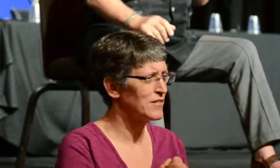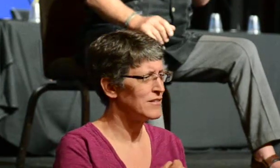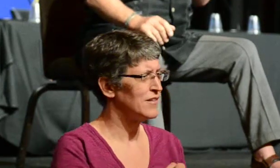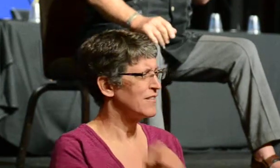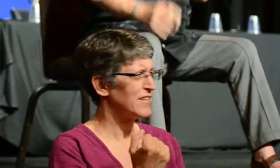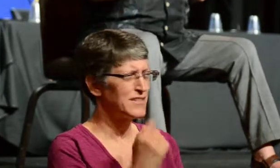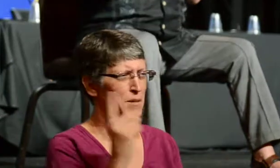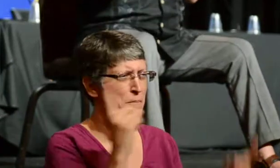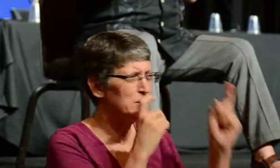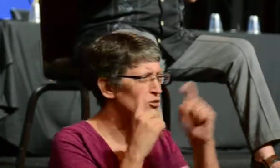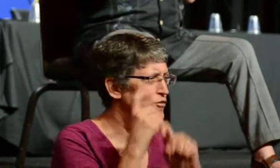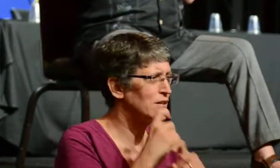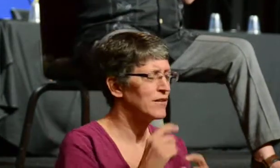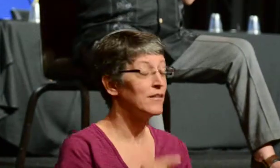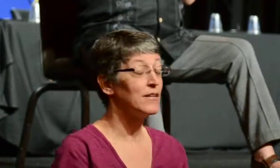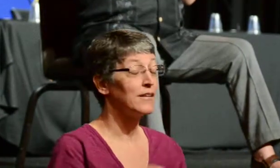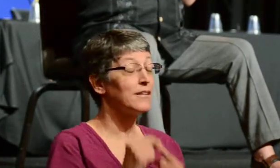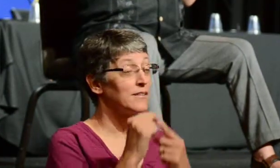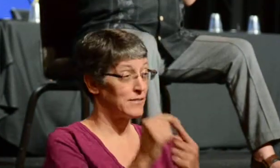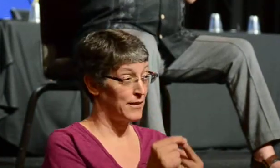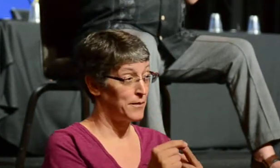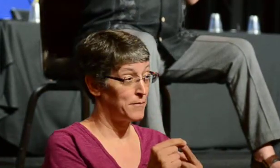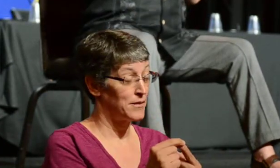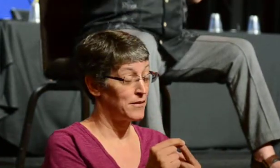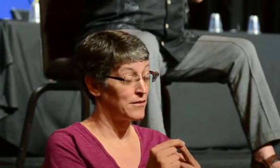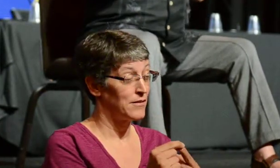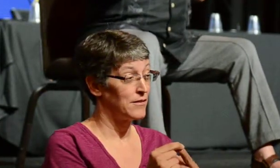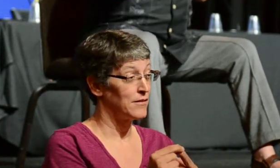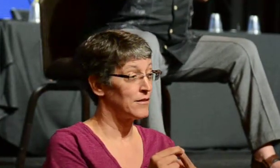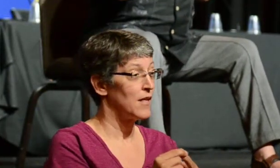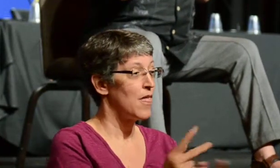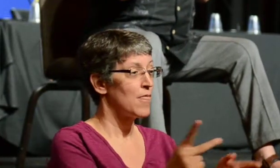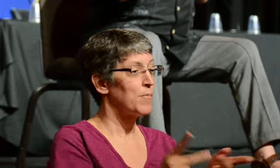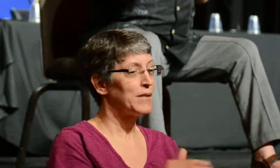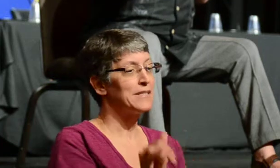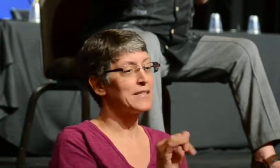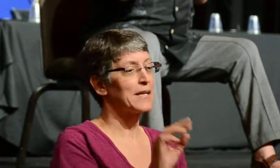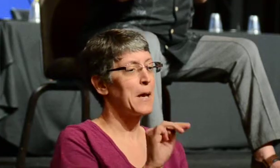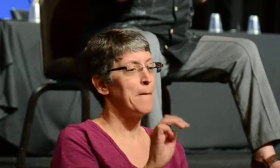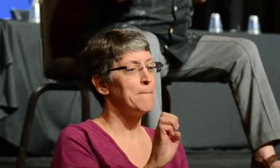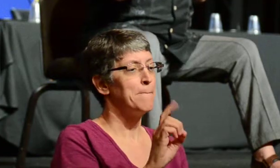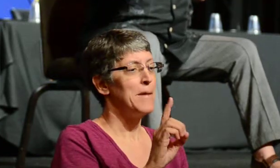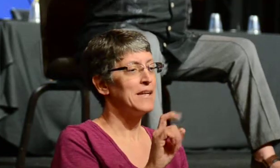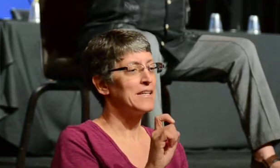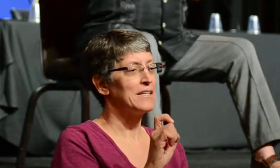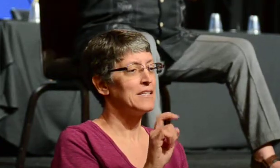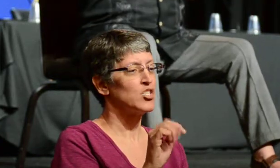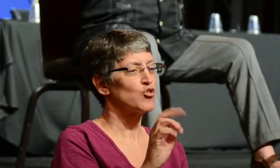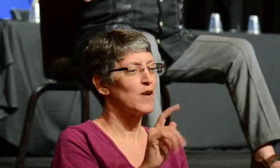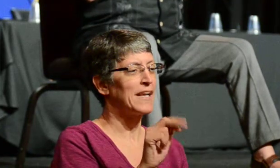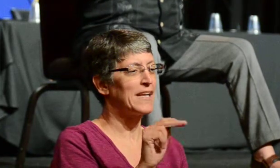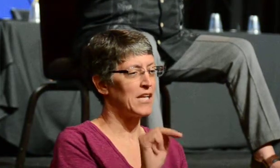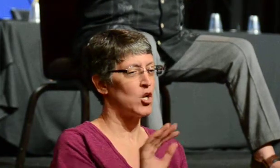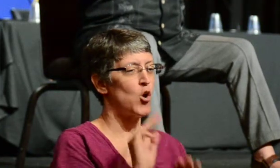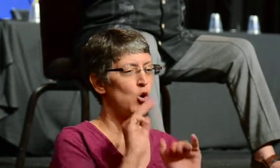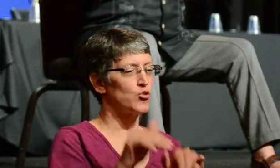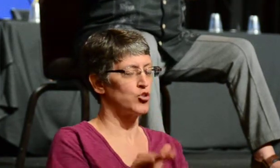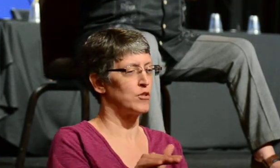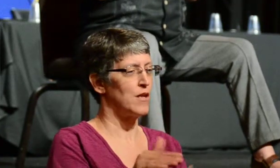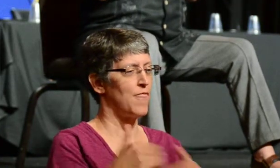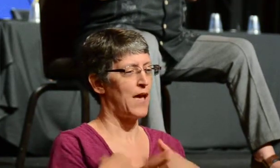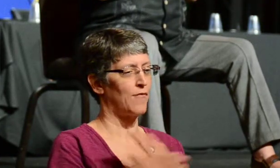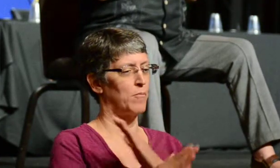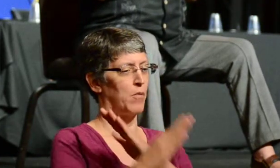mystery. Except that places like the Mediterranean Ocean, with that blockage